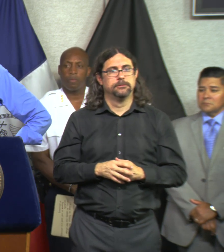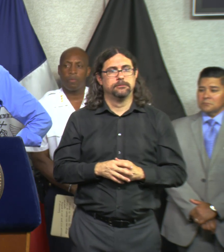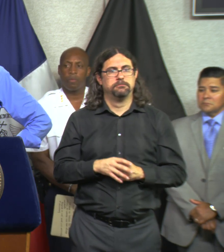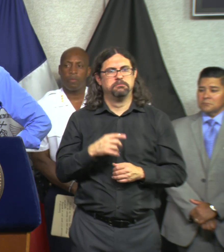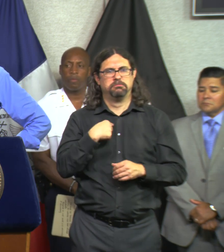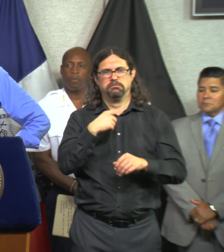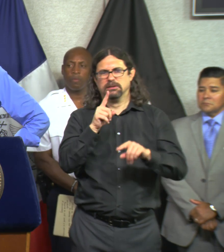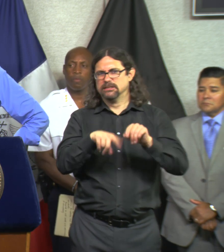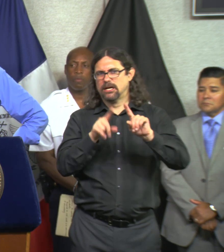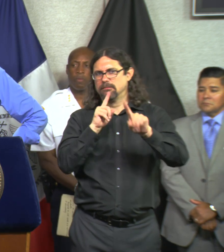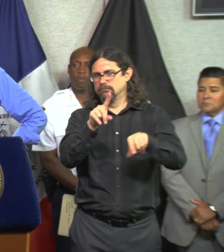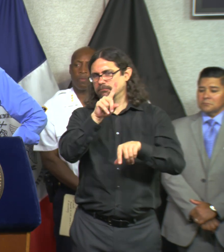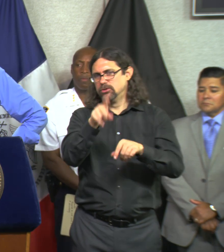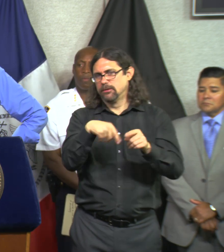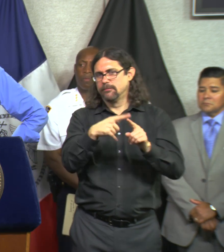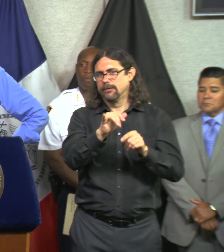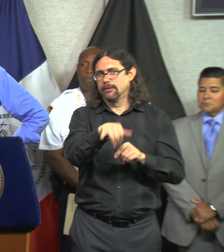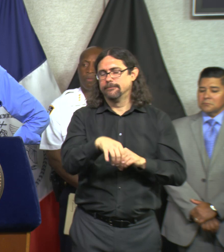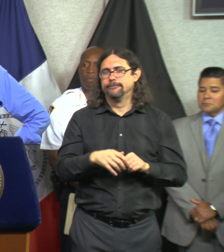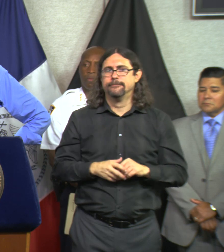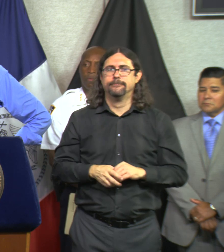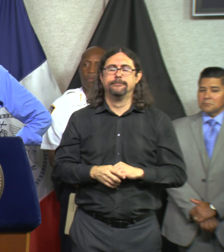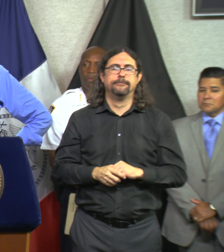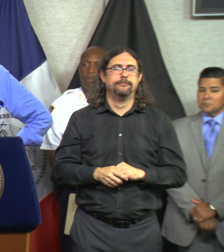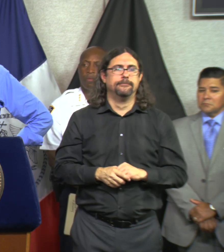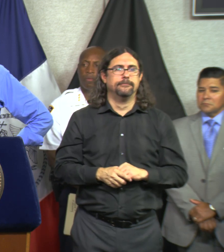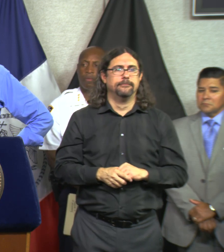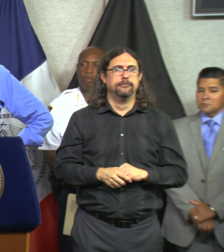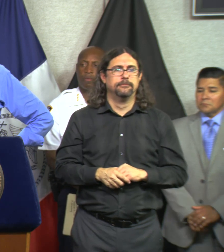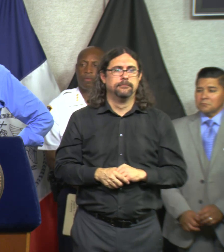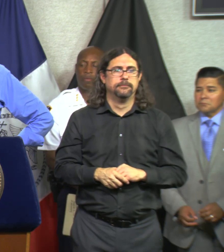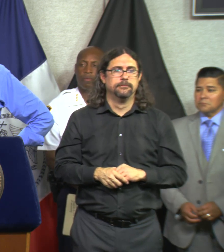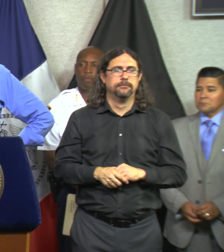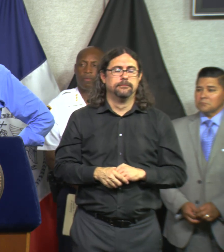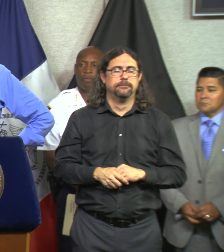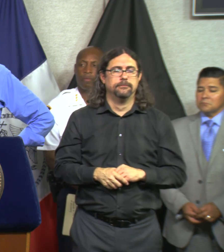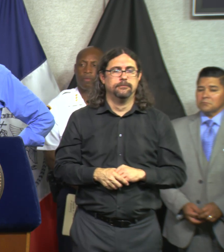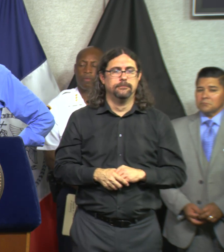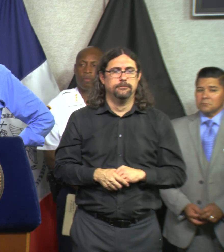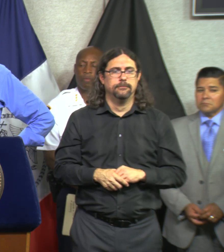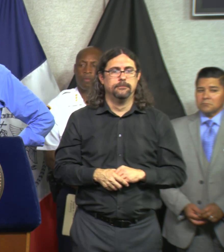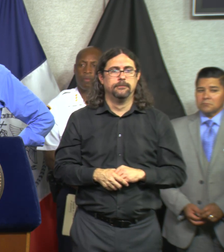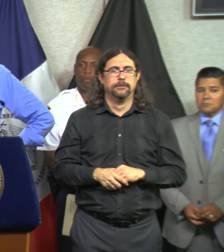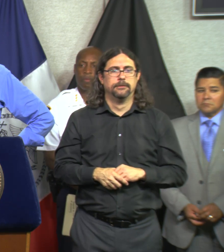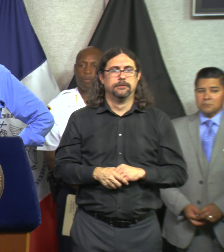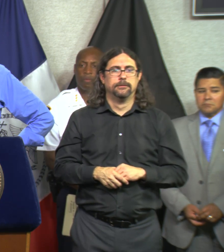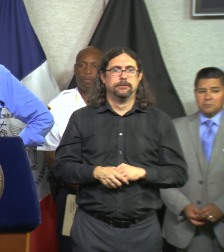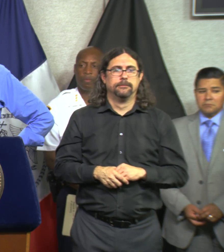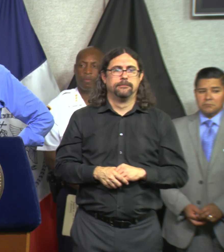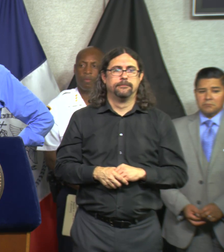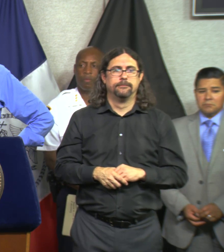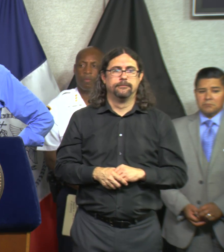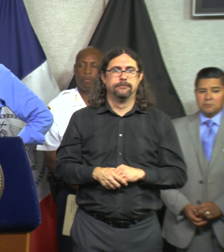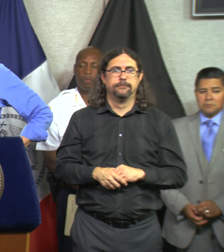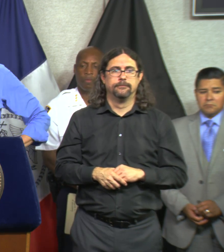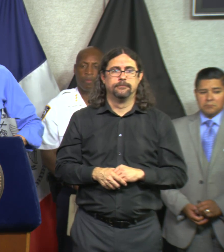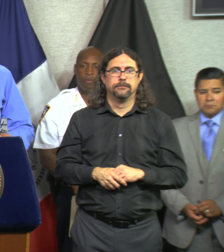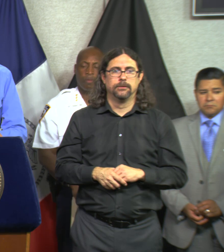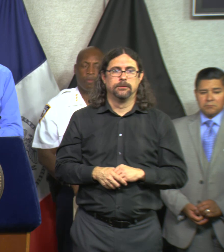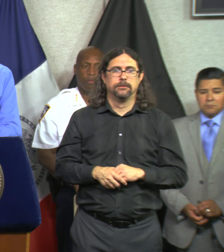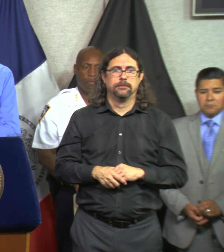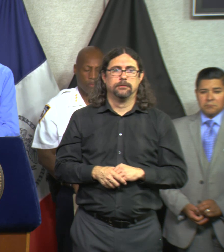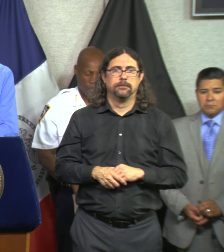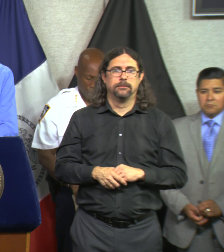three entities, the State Fairness PAC, the federal one, and your campaign, there's an obvious intermingling both of funds and